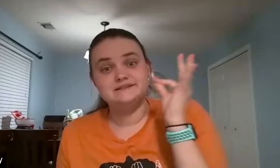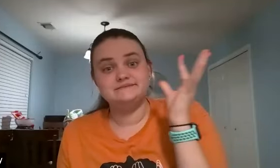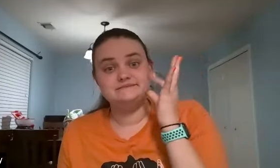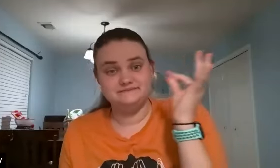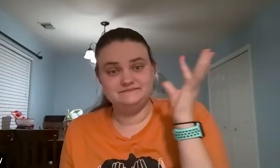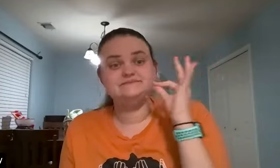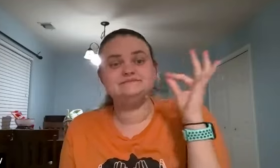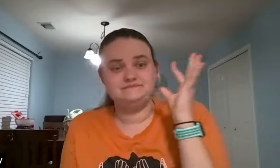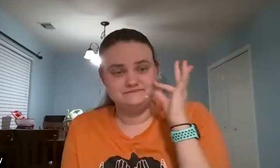And